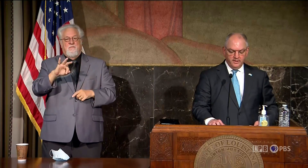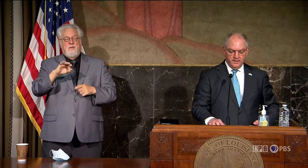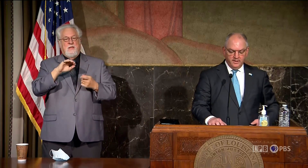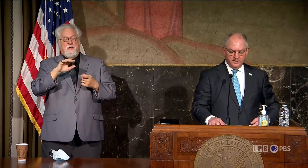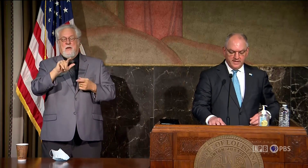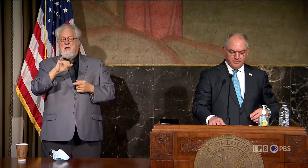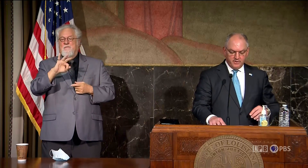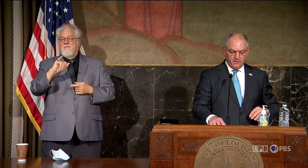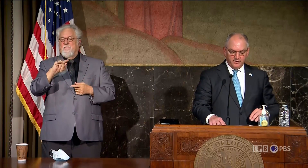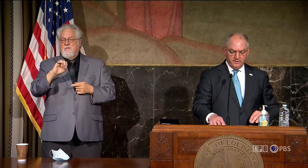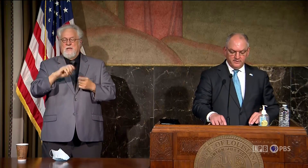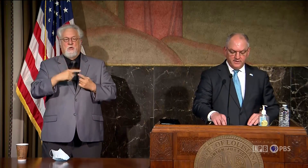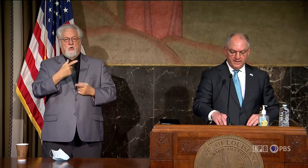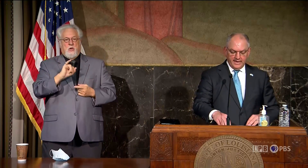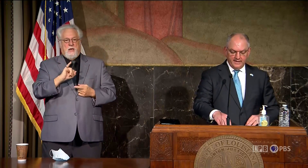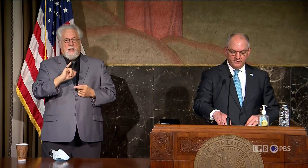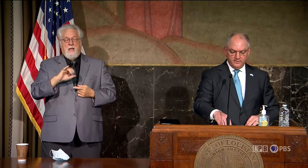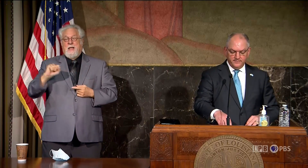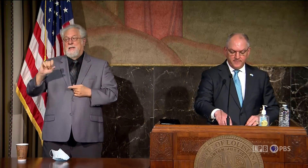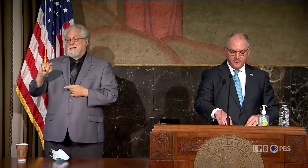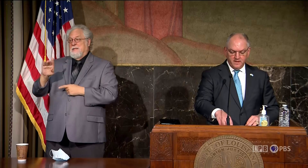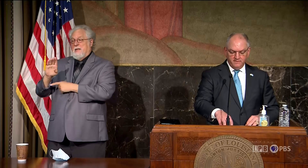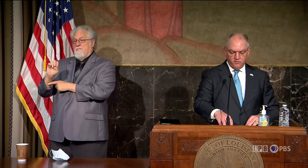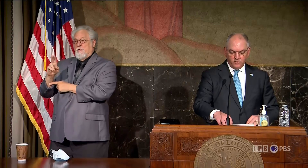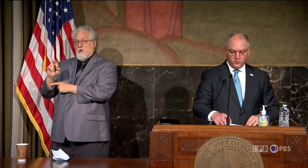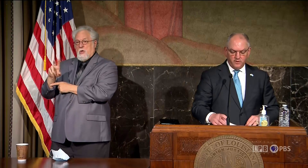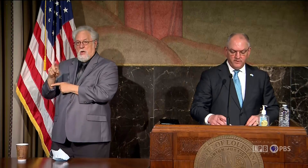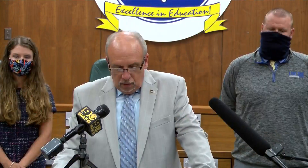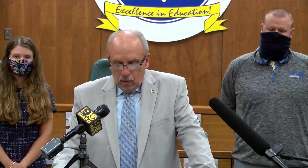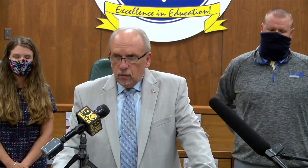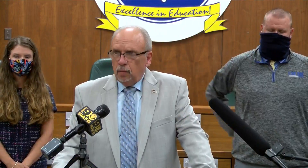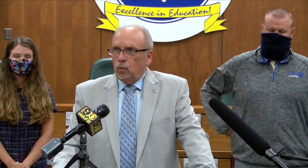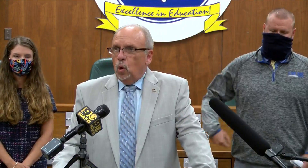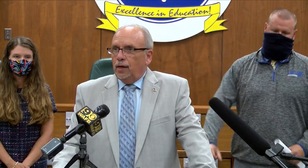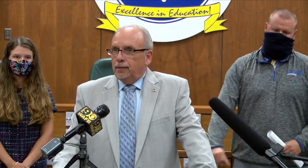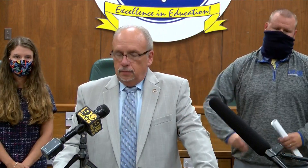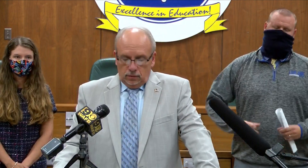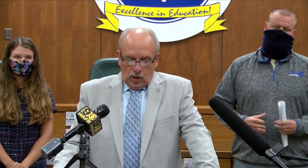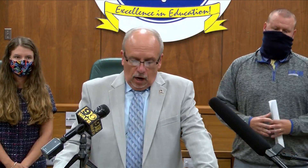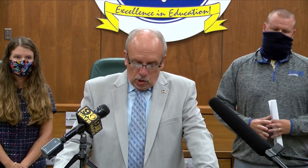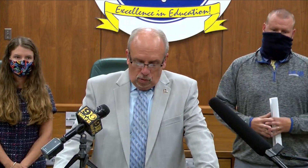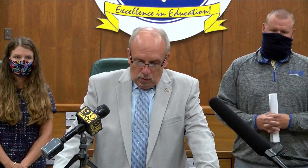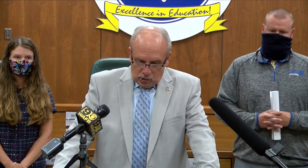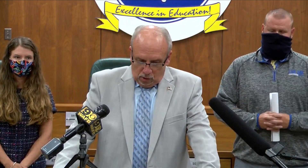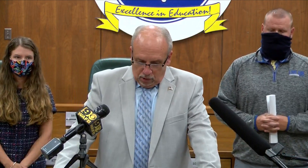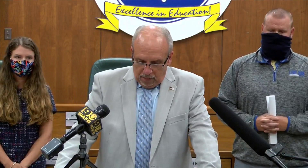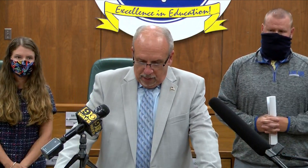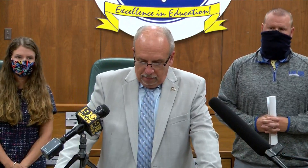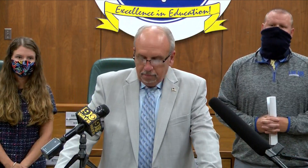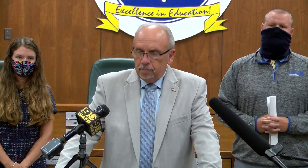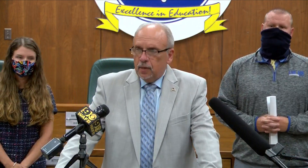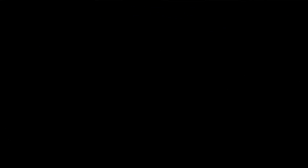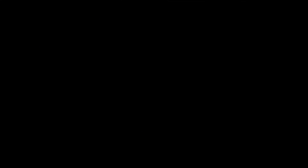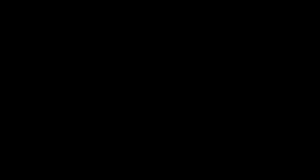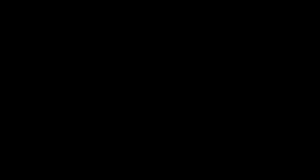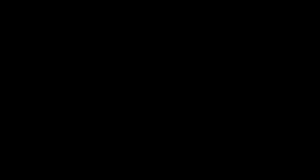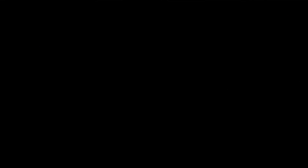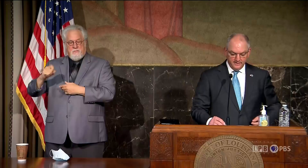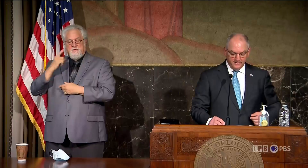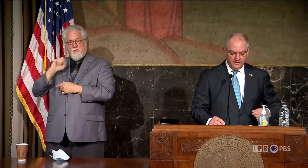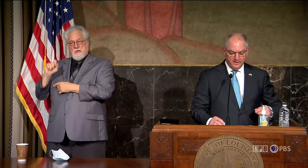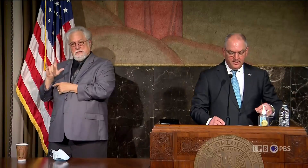week. St. Bernard still has 412. Number one, our Strong Start Committee.